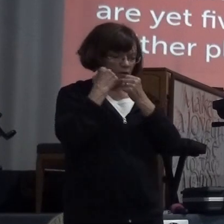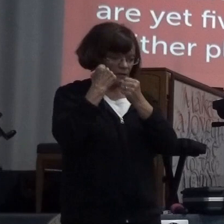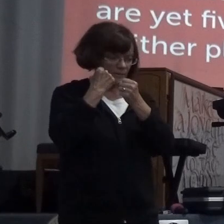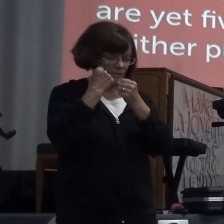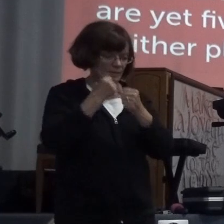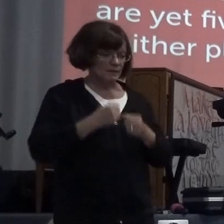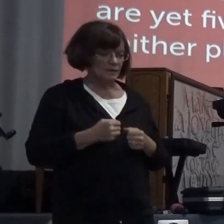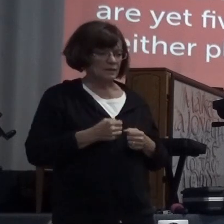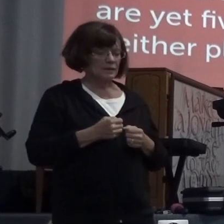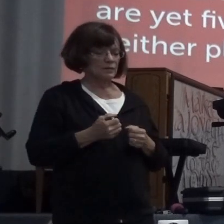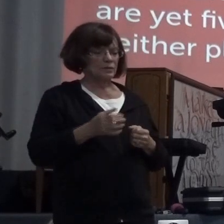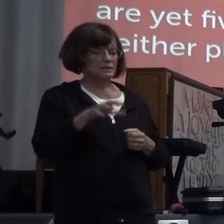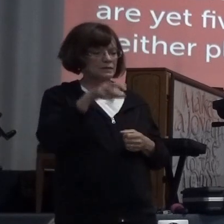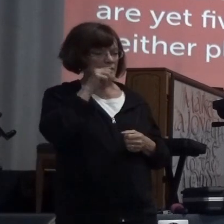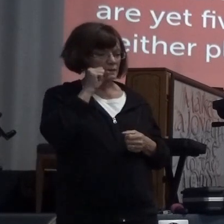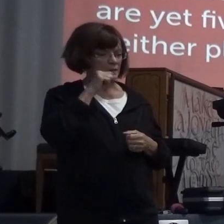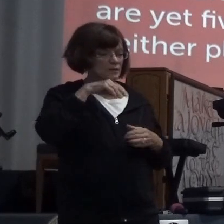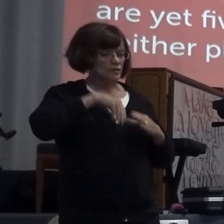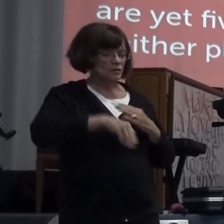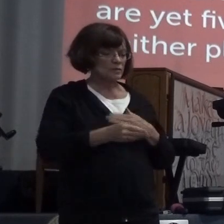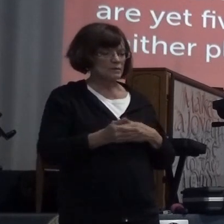spent time in jail.